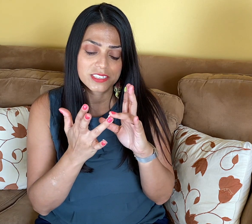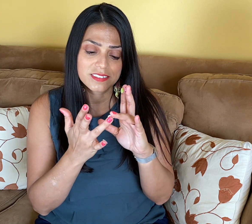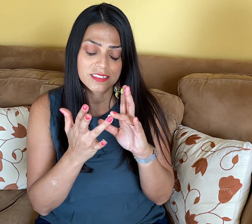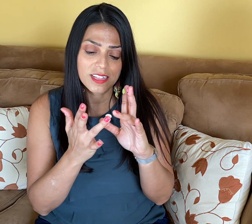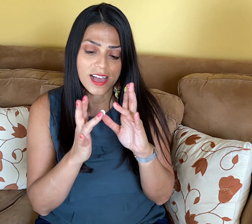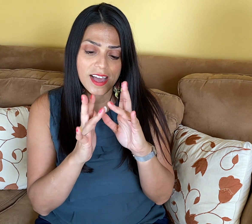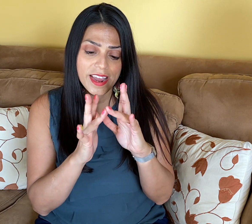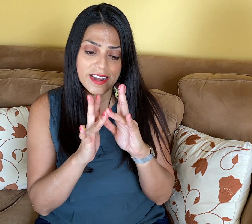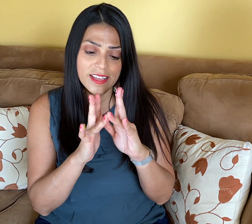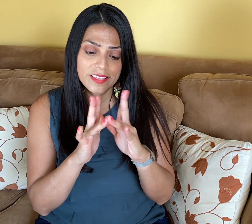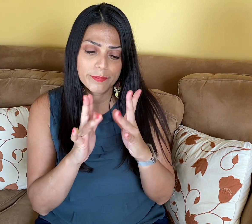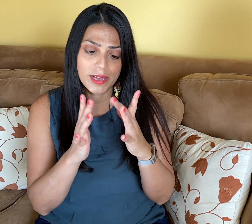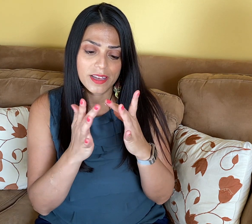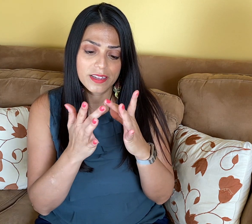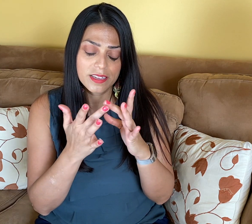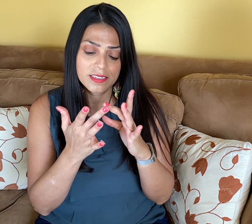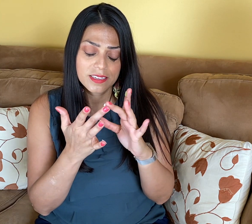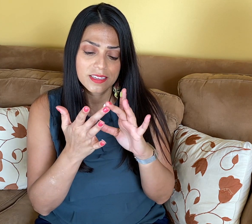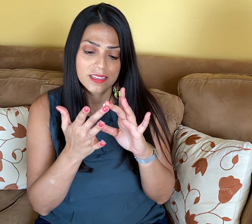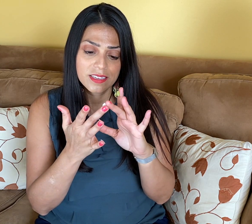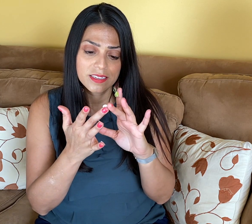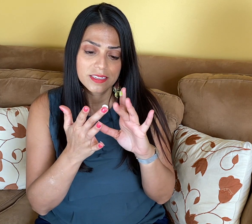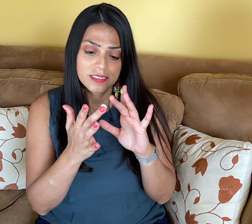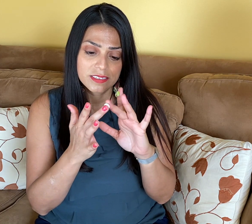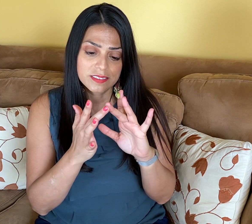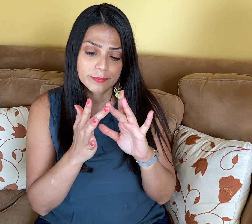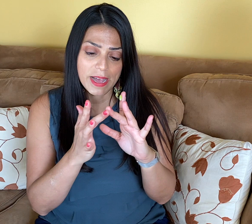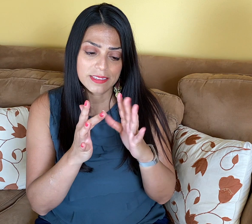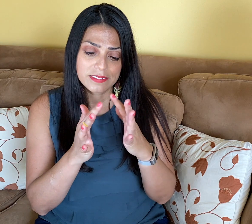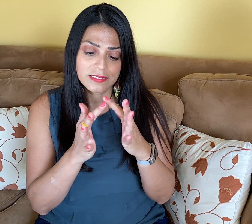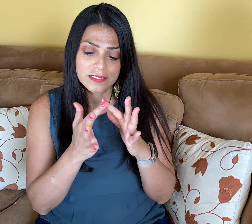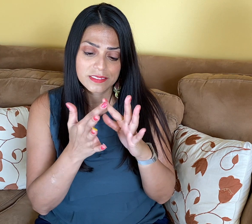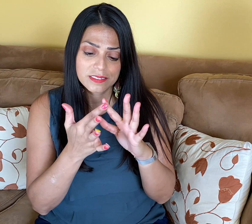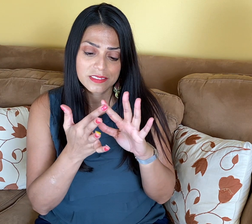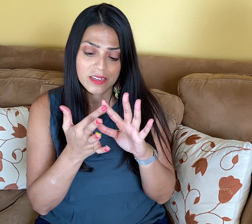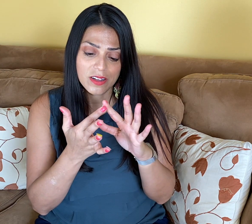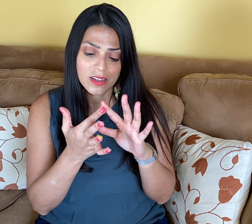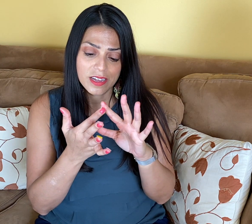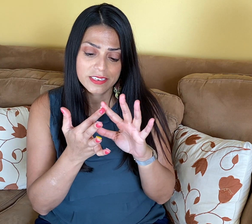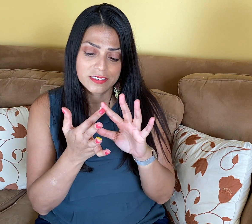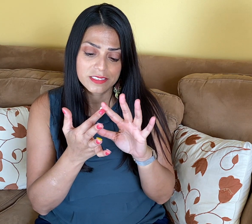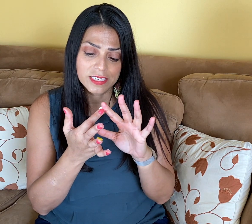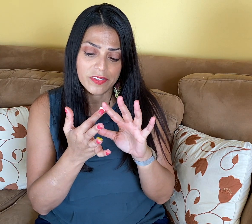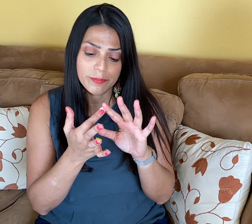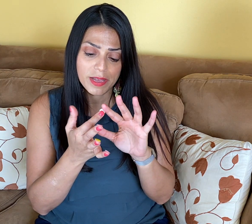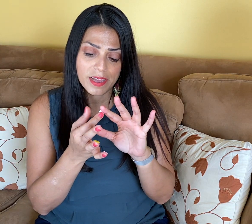to slide the bug, little spots, onto the other bug.